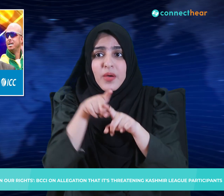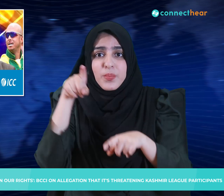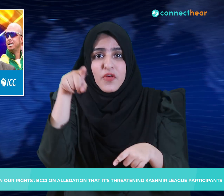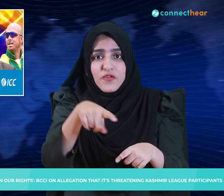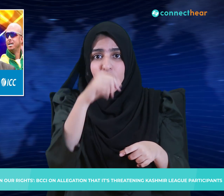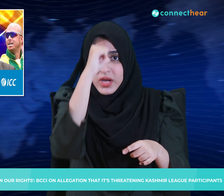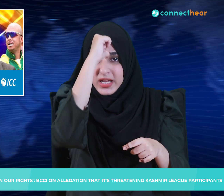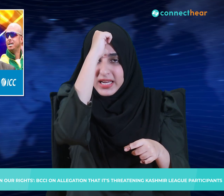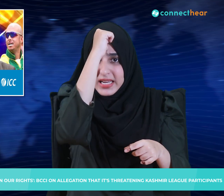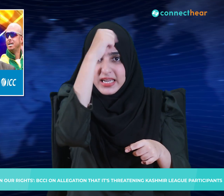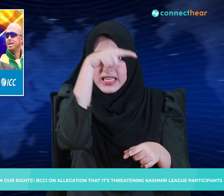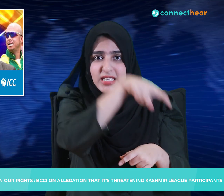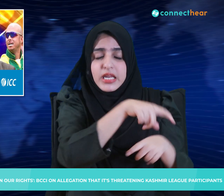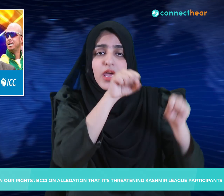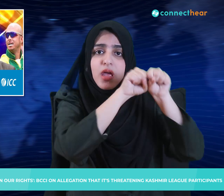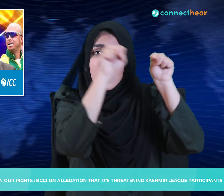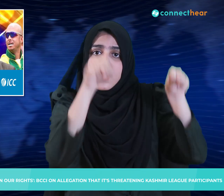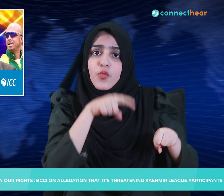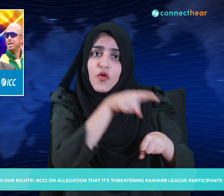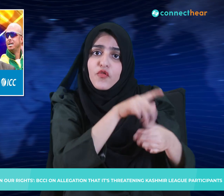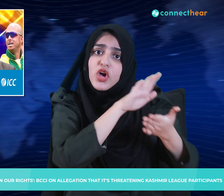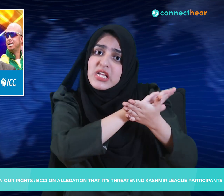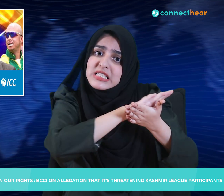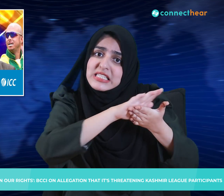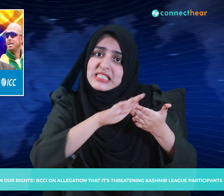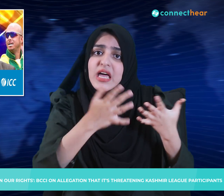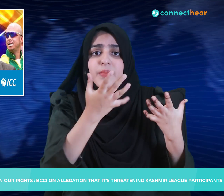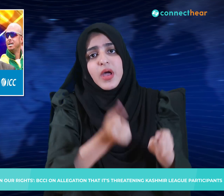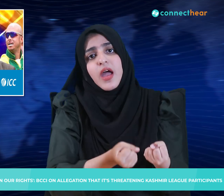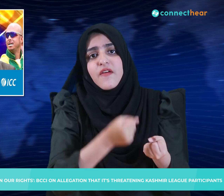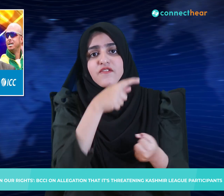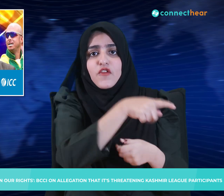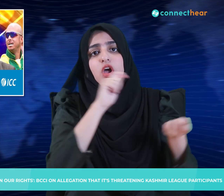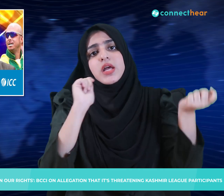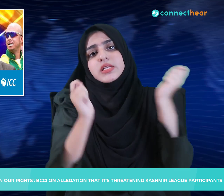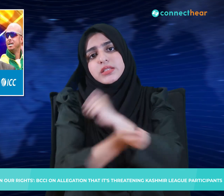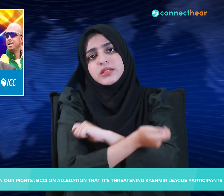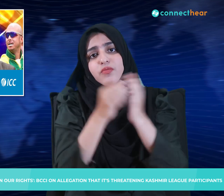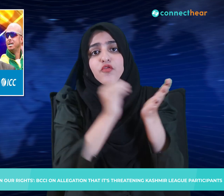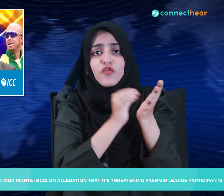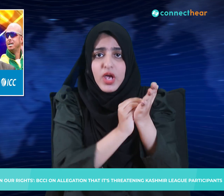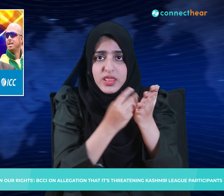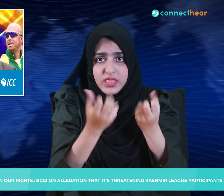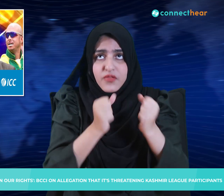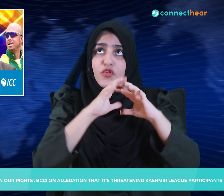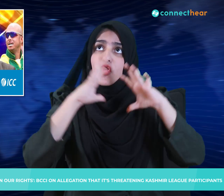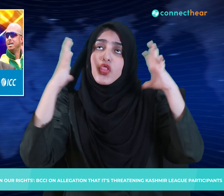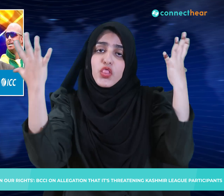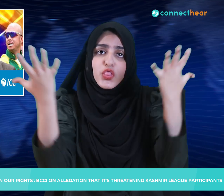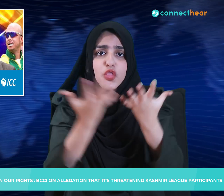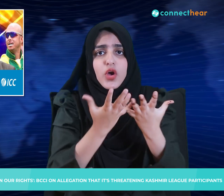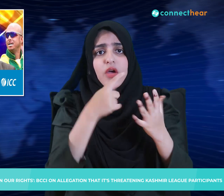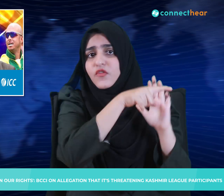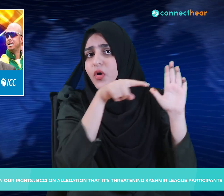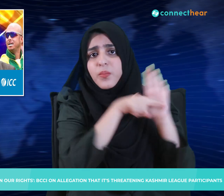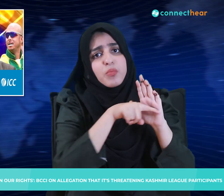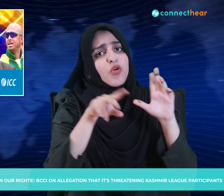India. The fact that the Indian cricketing ecosystem is the most sought after for cricketing opportunities